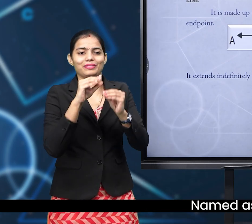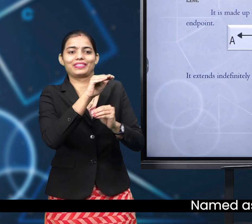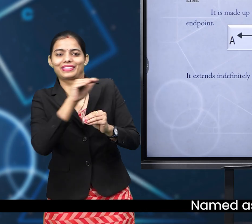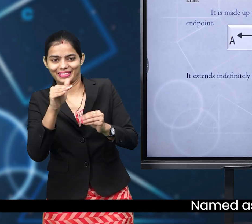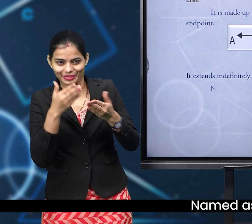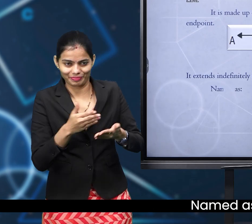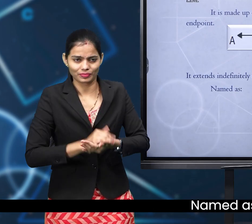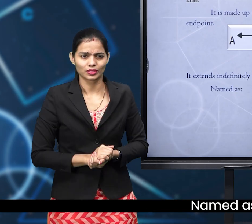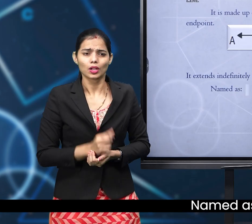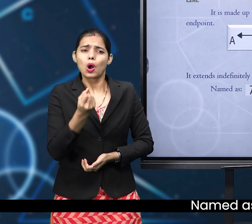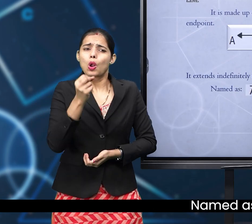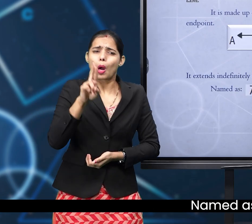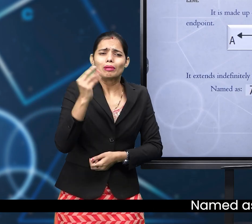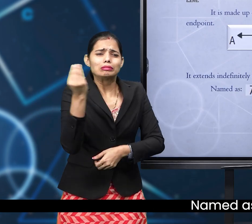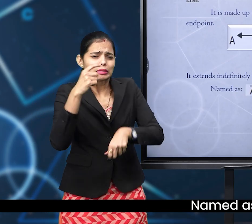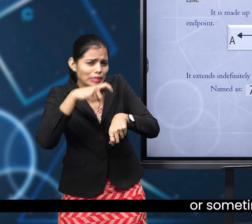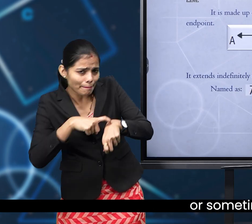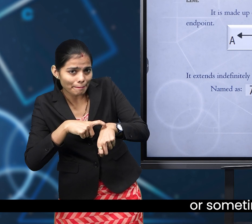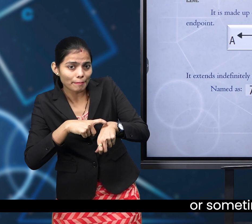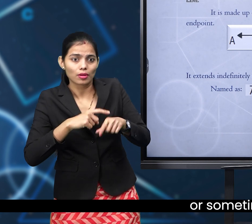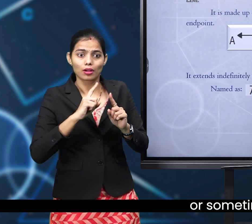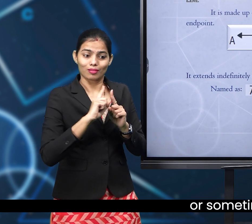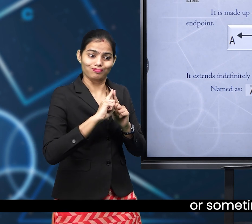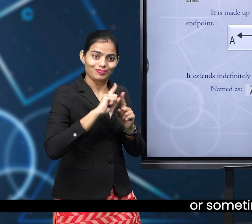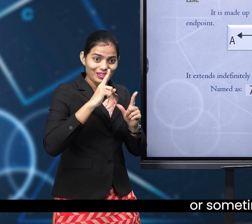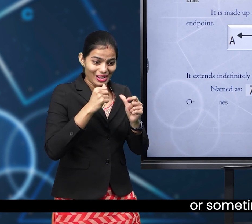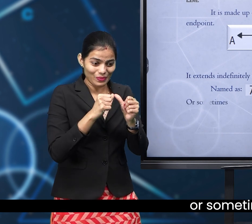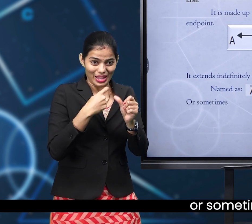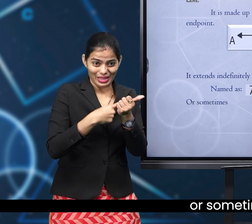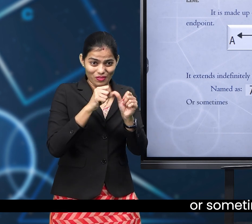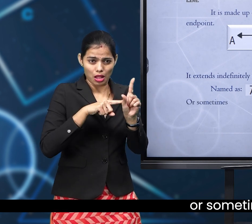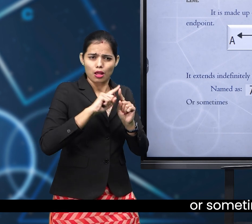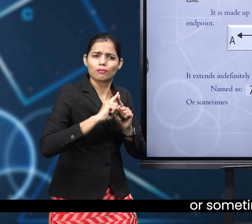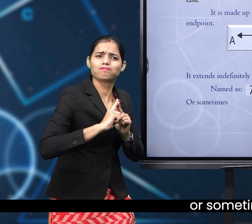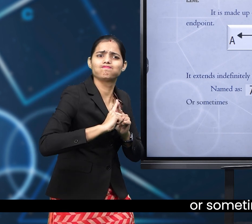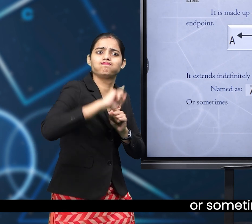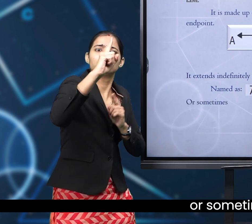Named as AB bar, or sometimes